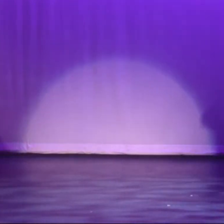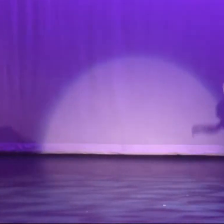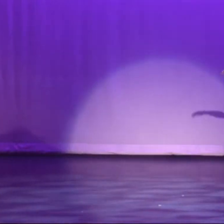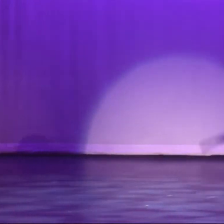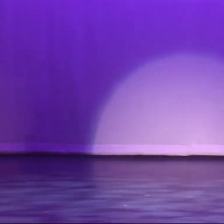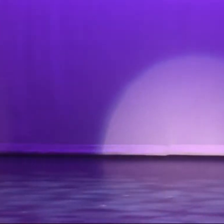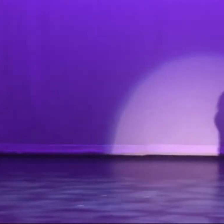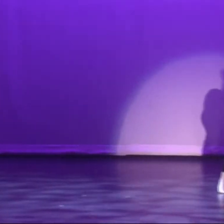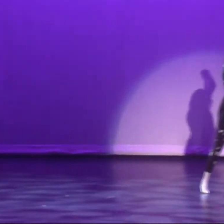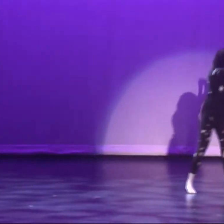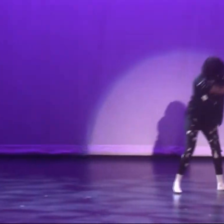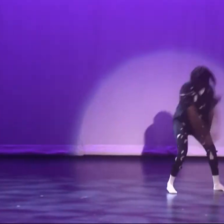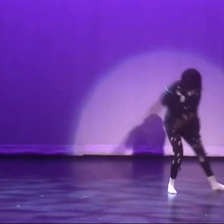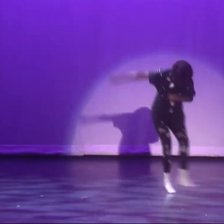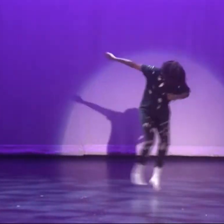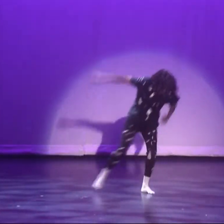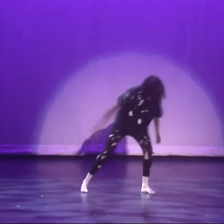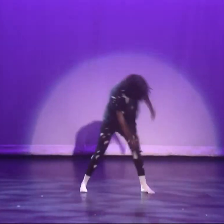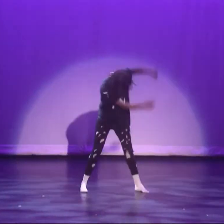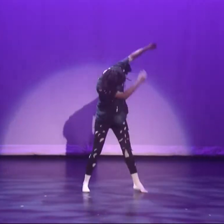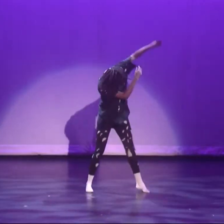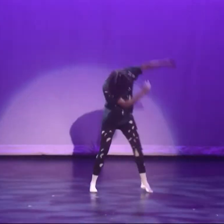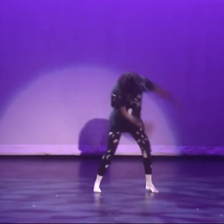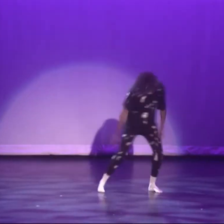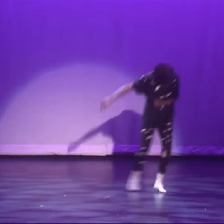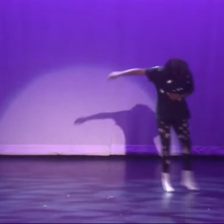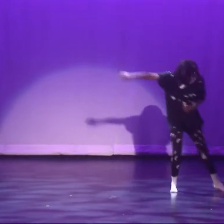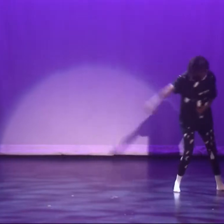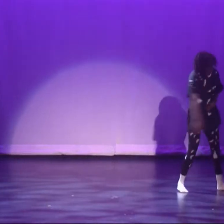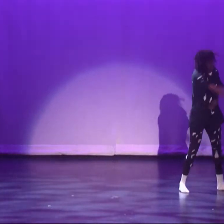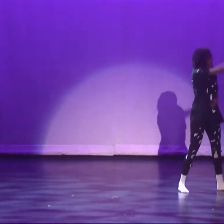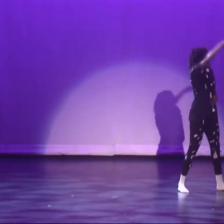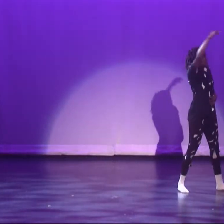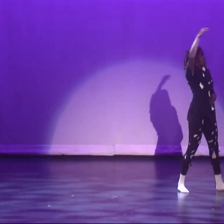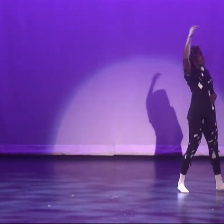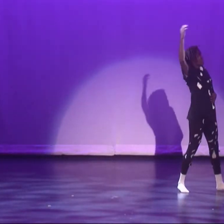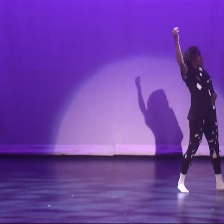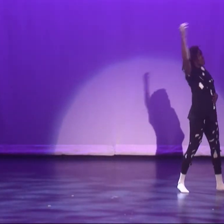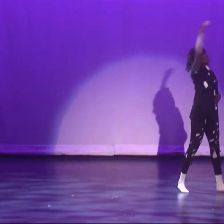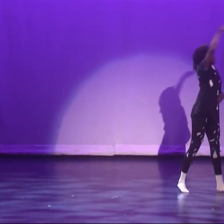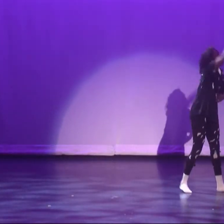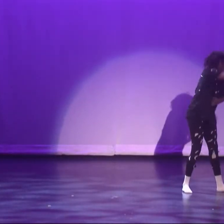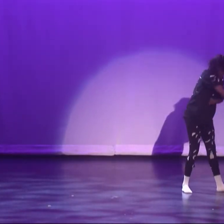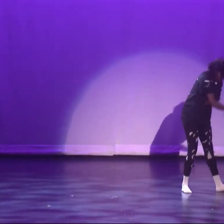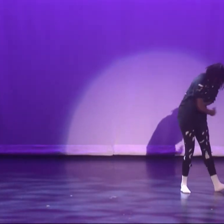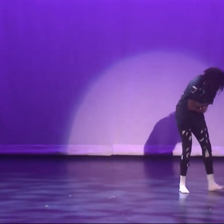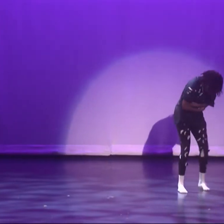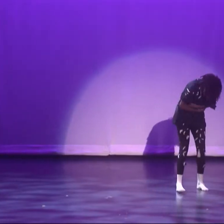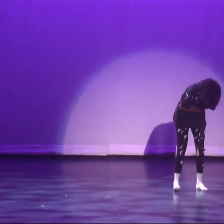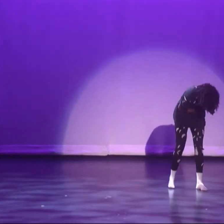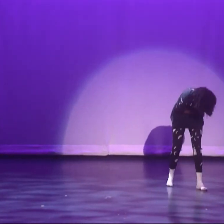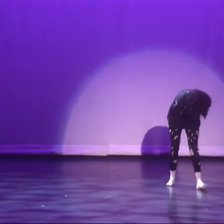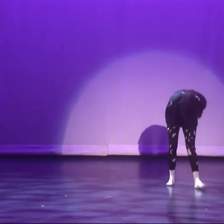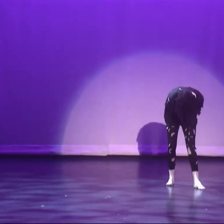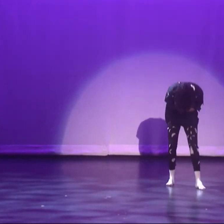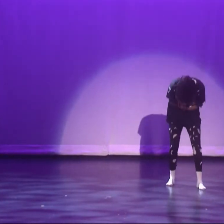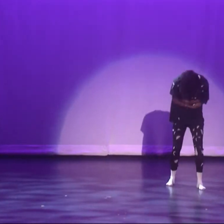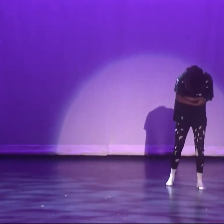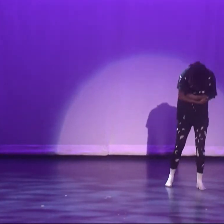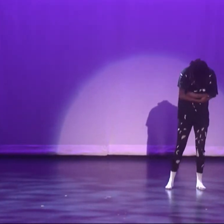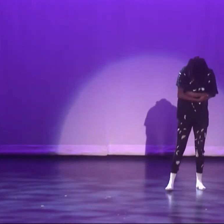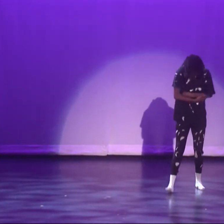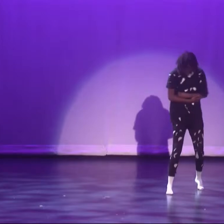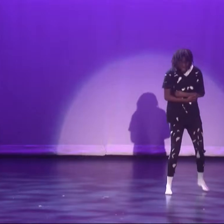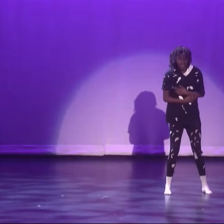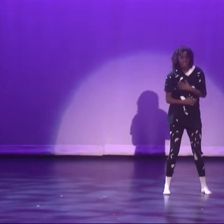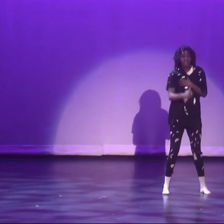hold me out of the train wreck, unbreak the ashes, unsaid